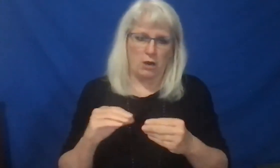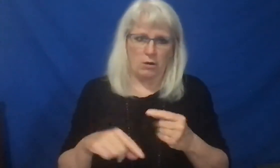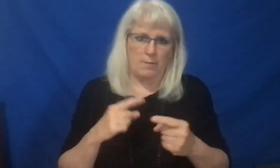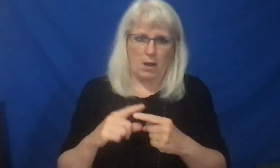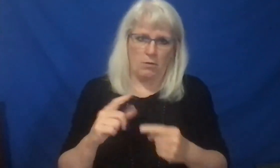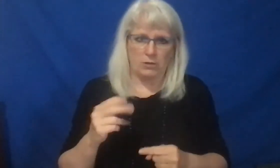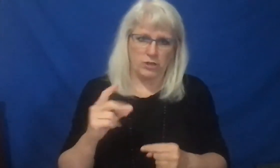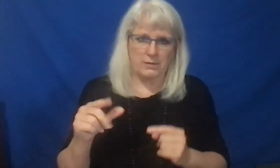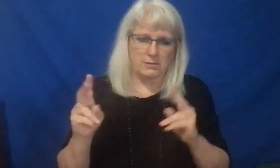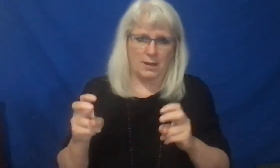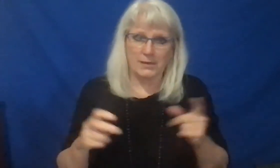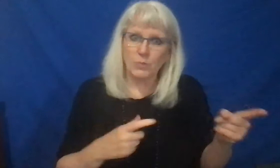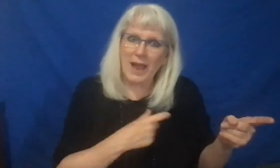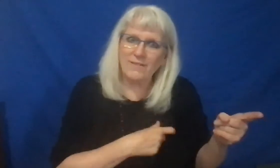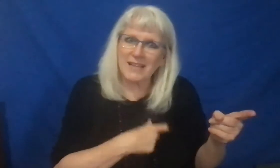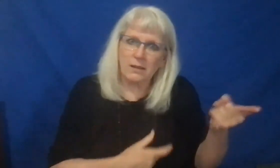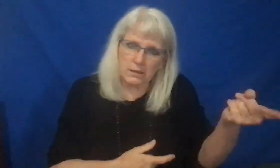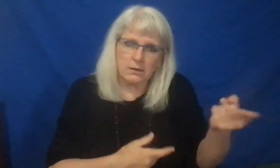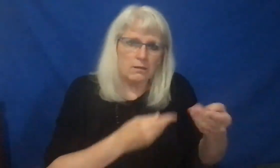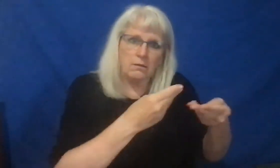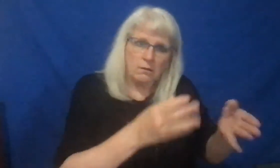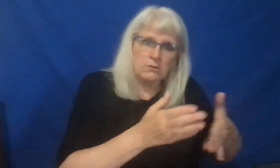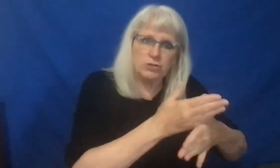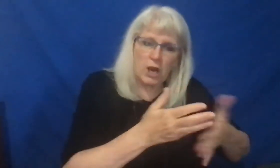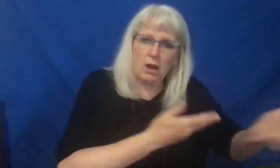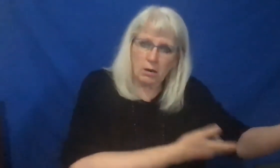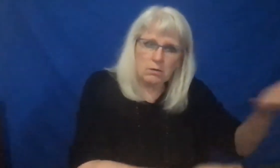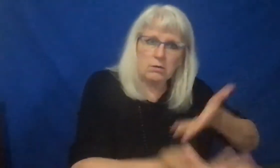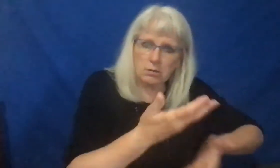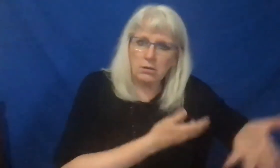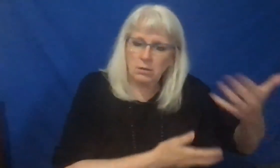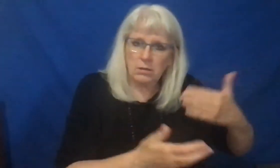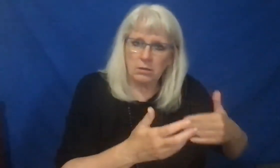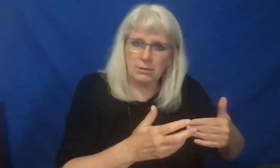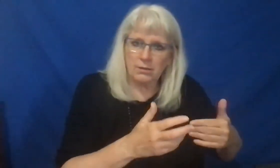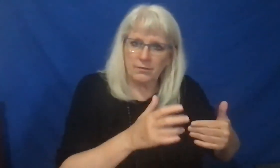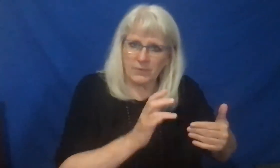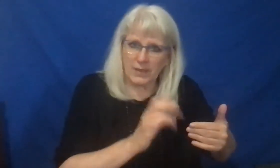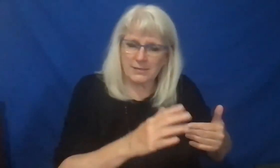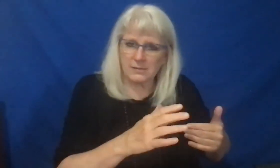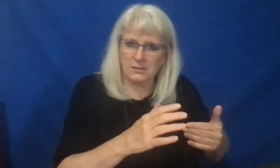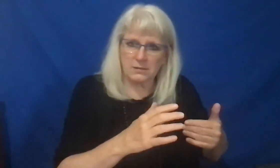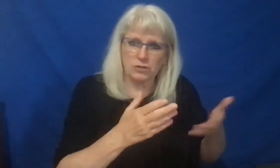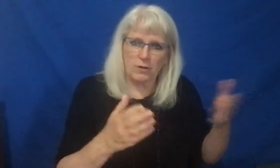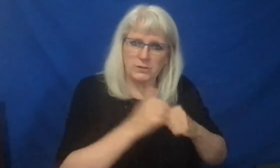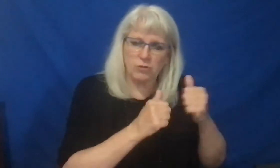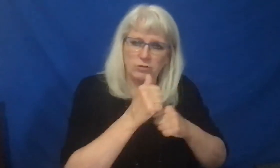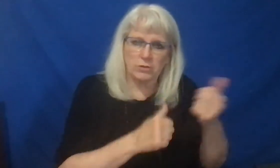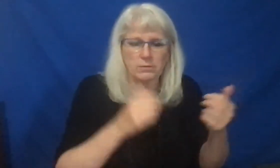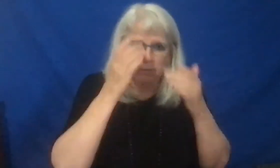we have a delegate. That is their role and responsibility. That's part of their part of the service structure. I have no, there's not a